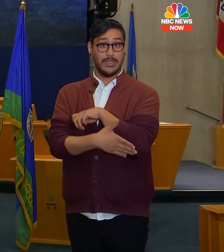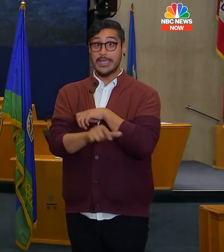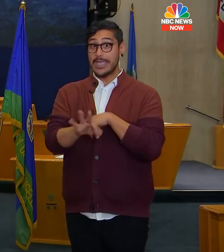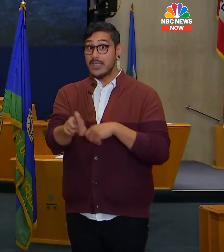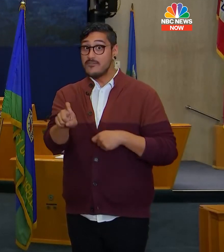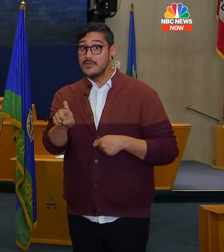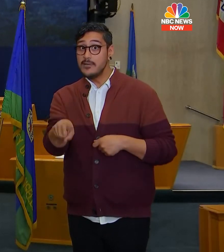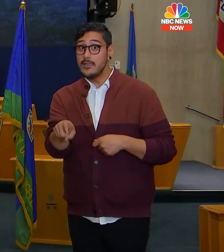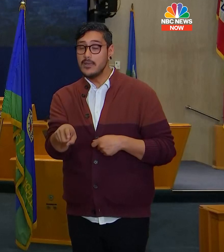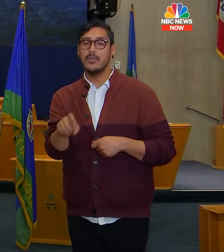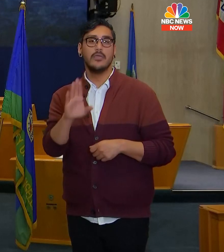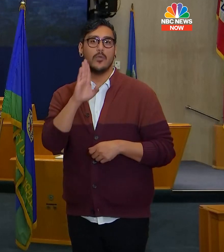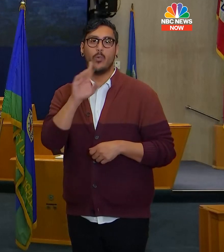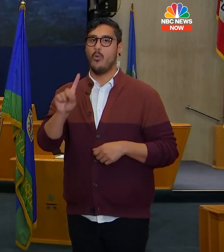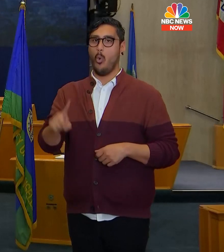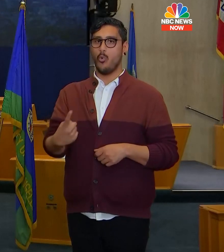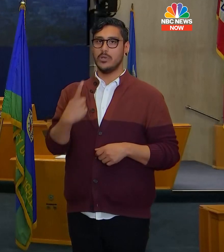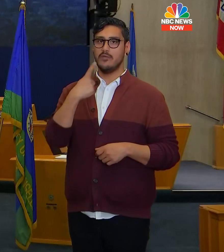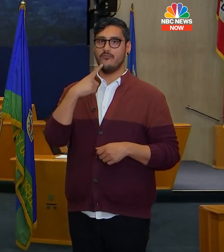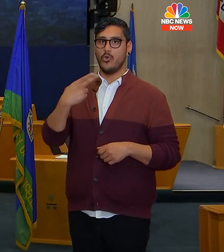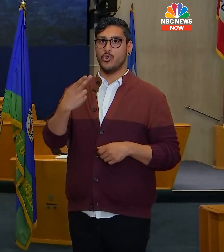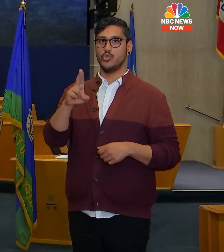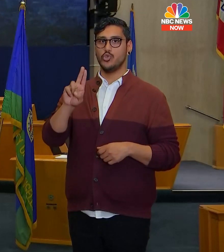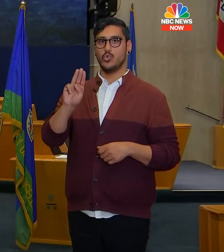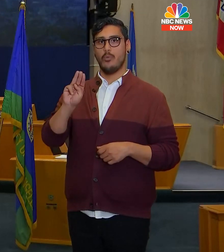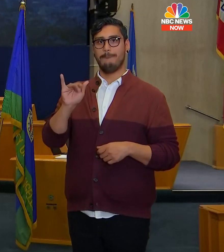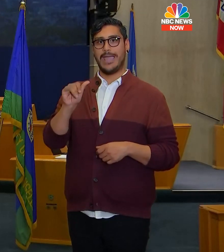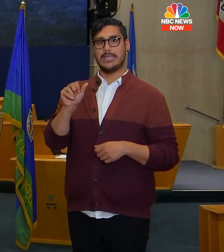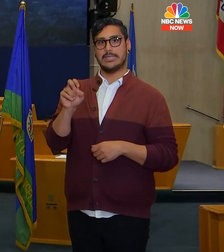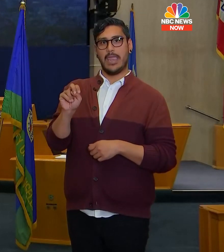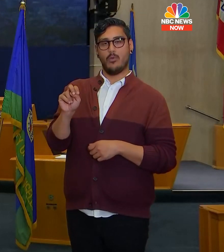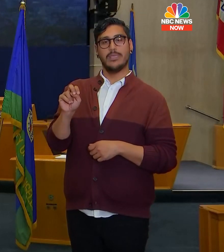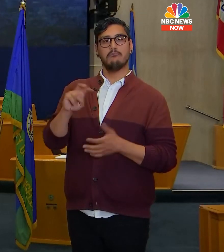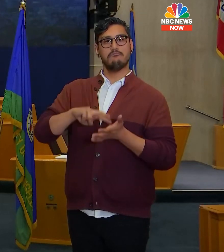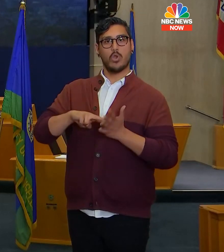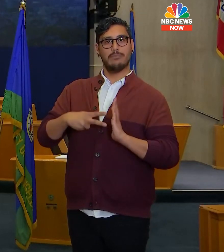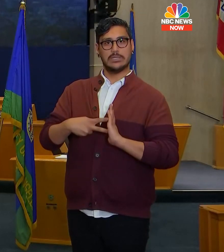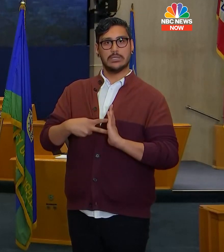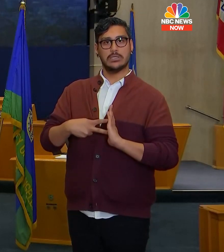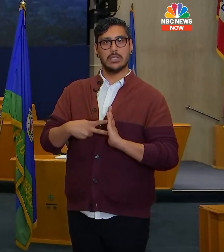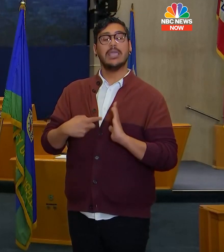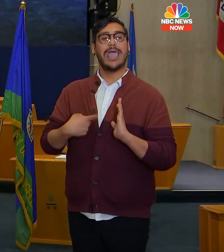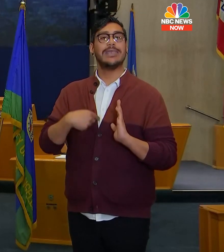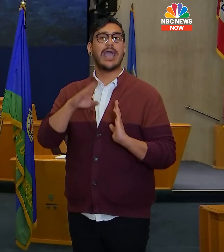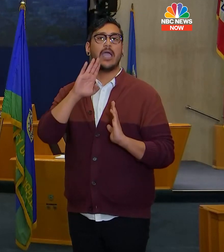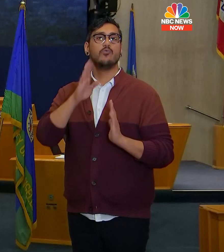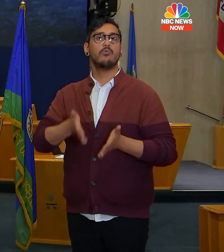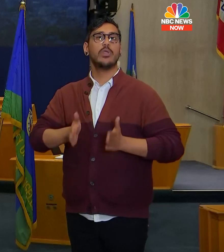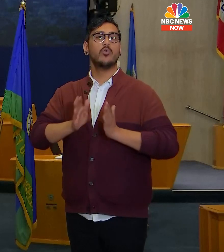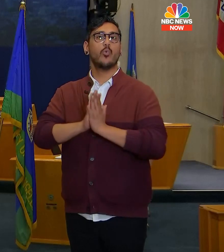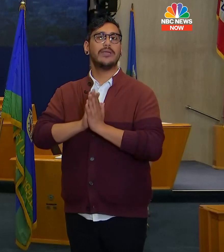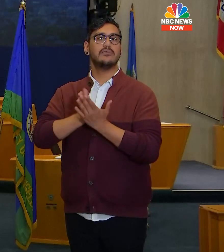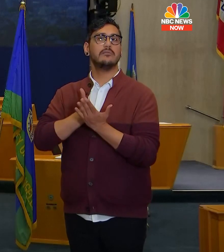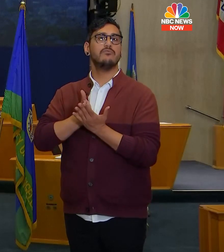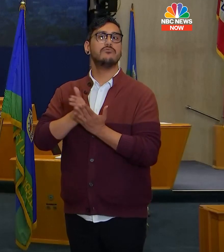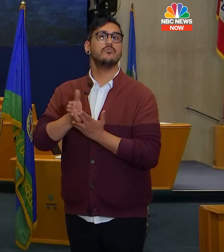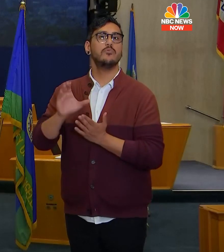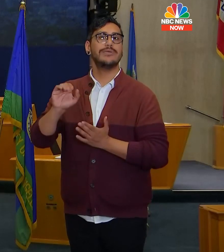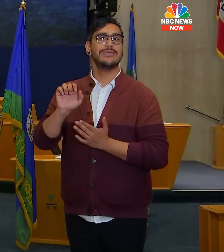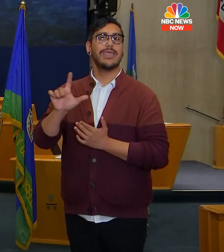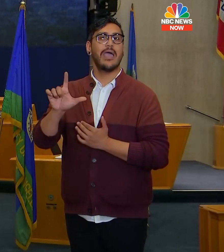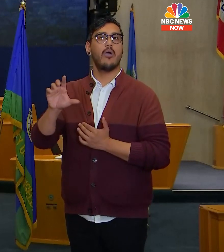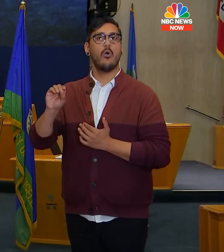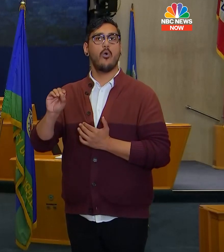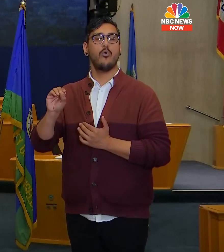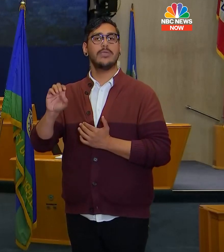it'll be strictly for humanitarian purposes, and I'll make that request through the state, through the Cal OES.